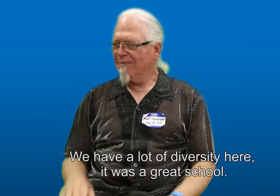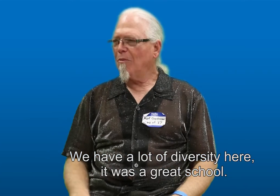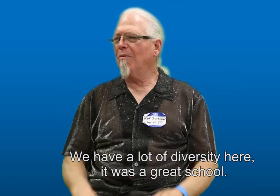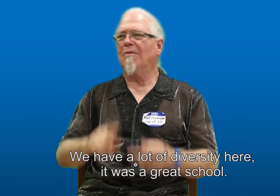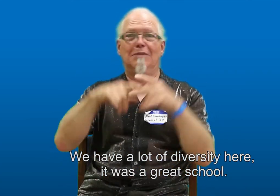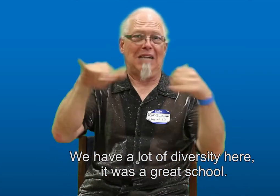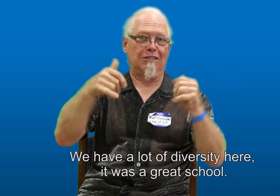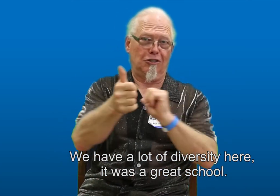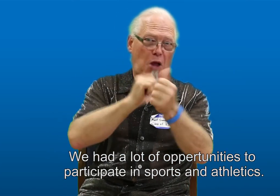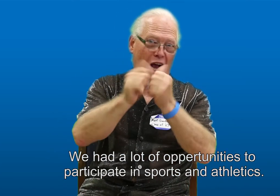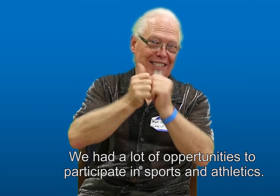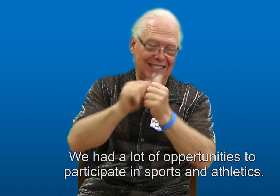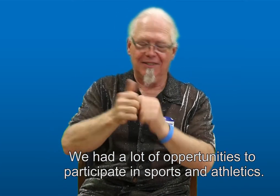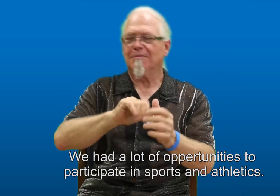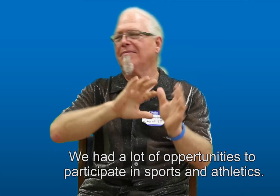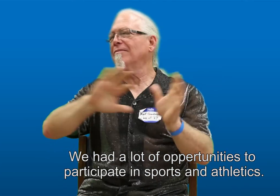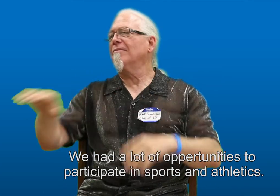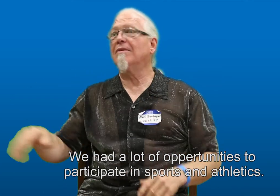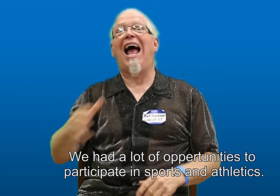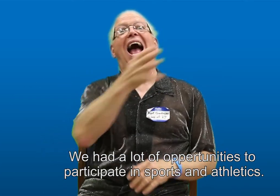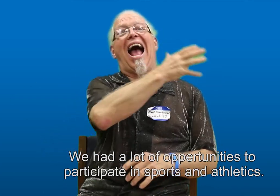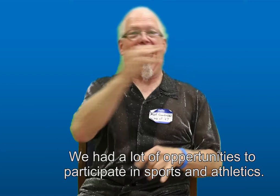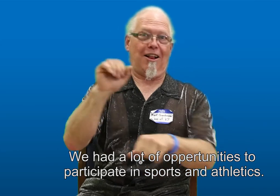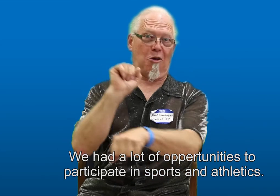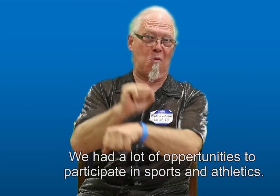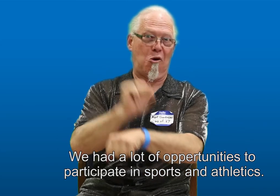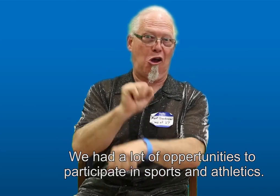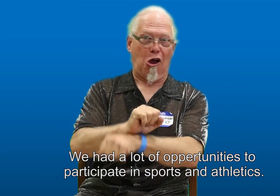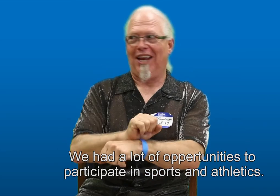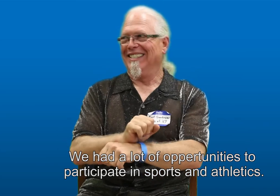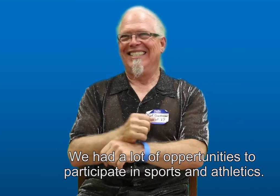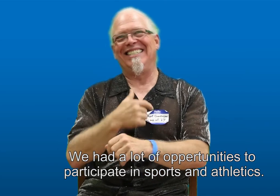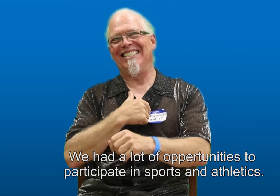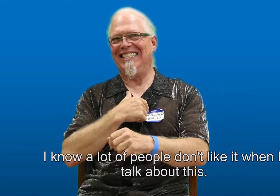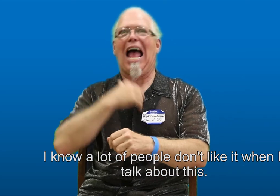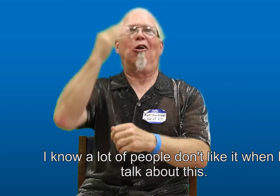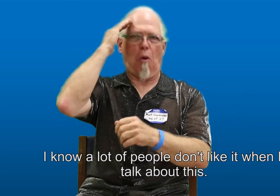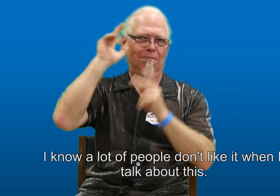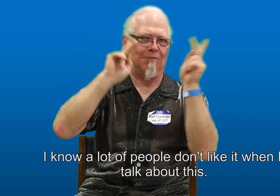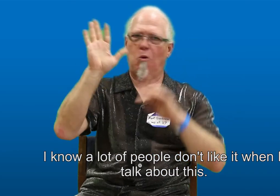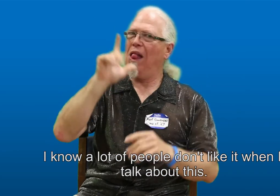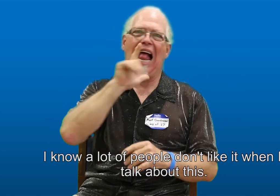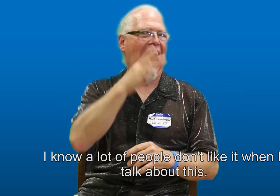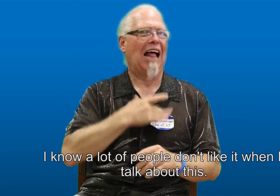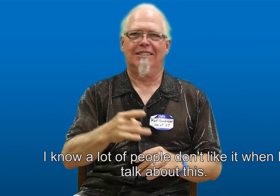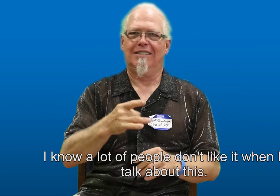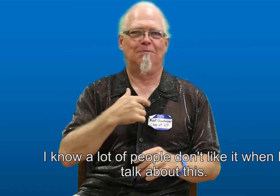school. And we had a lot of opportunities to participate in sports and athletics. And I know a